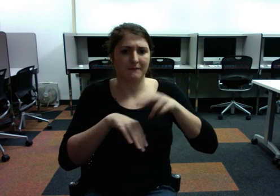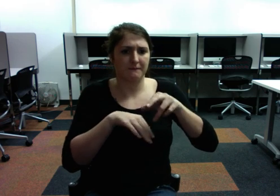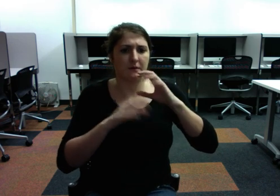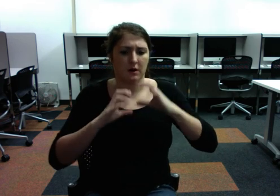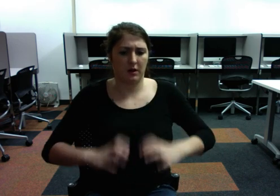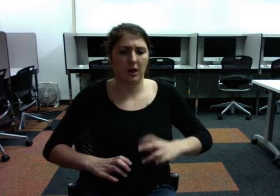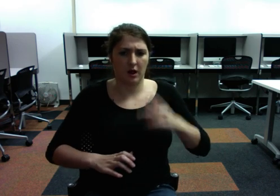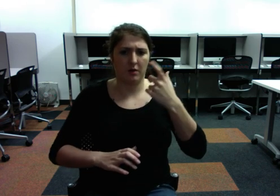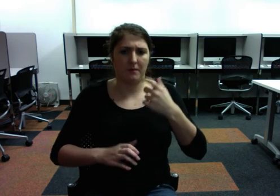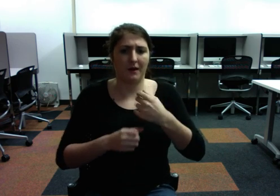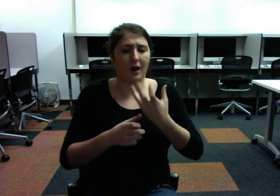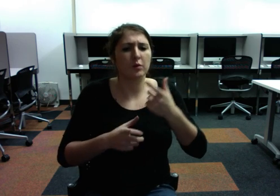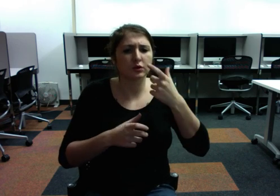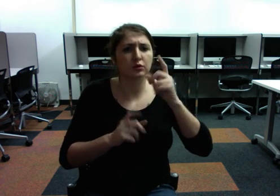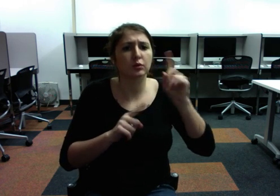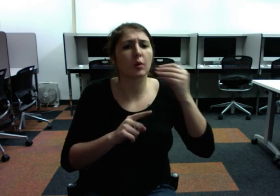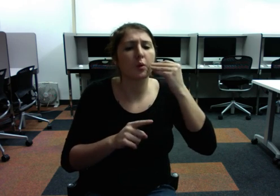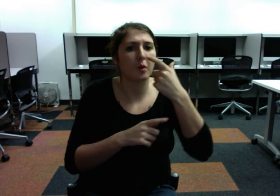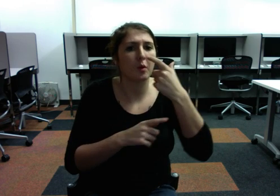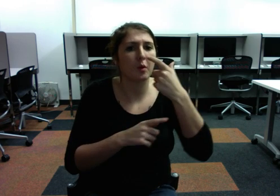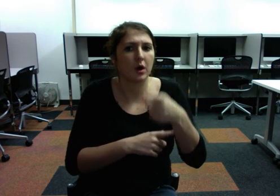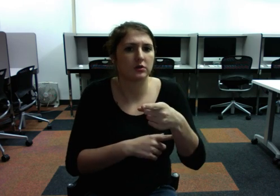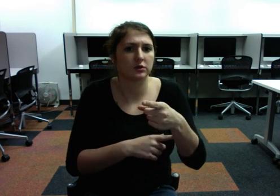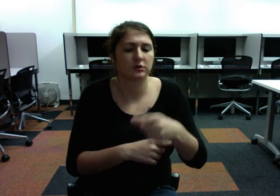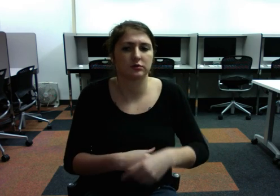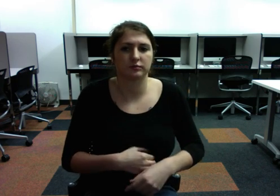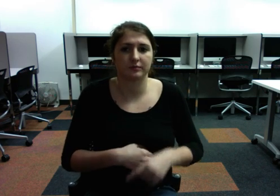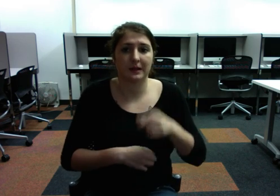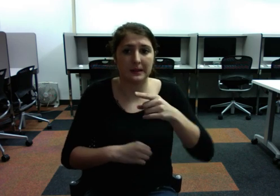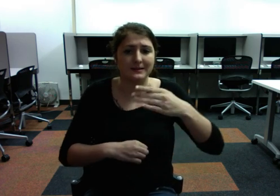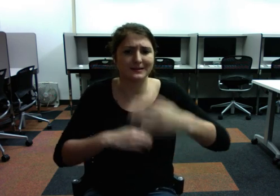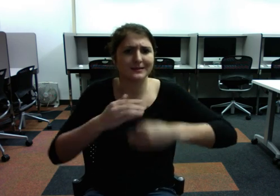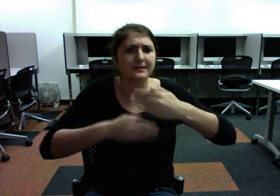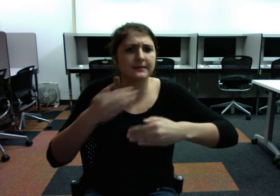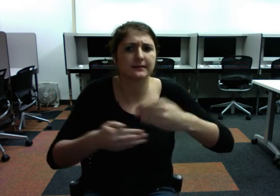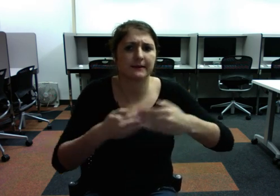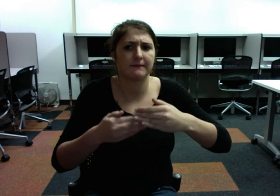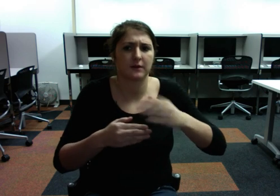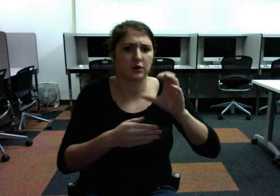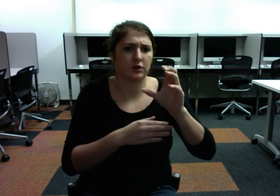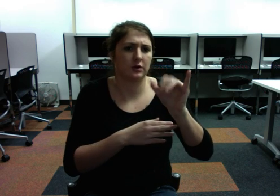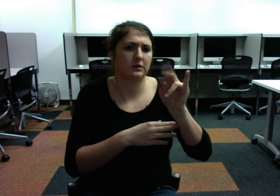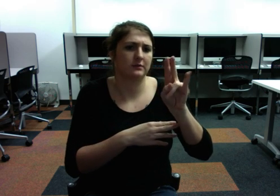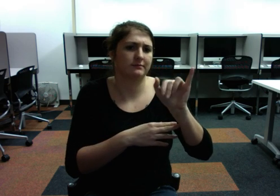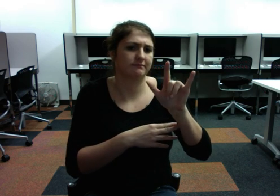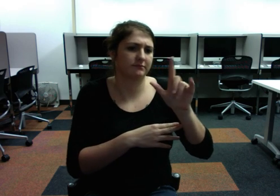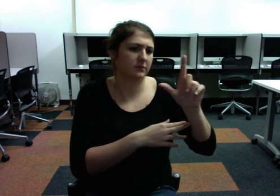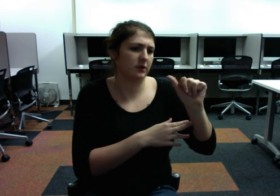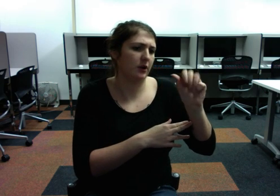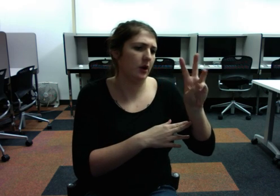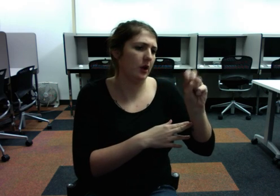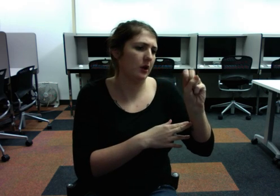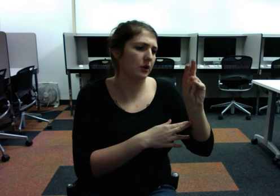This is the steps of a civil lawsuit. Now, this is very simple. This varies, okay? But this will give